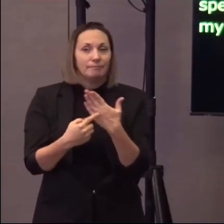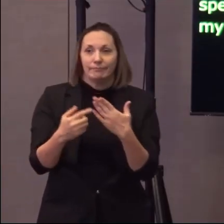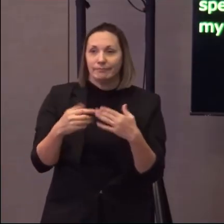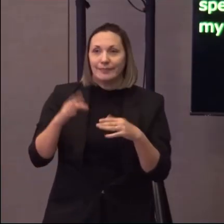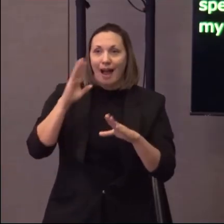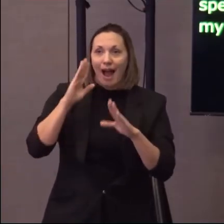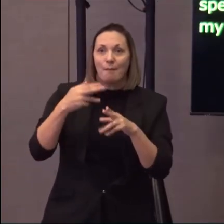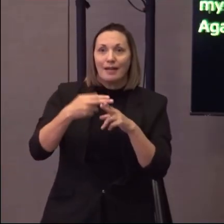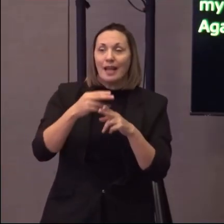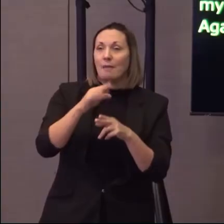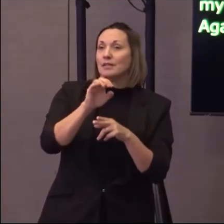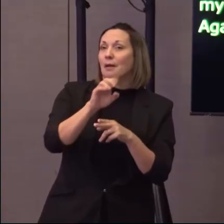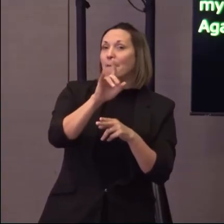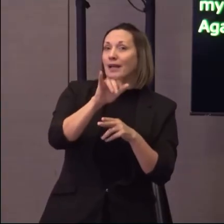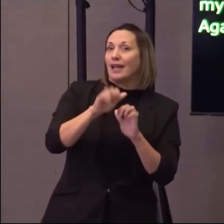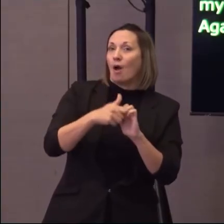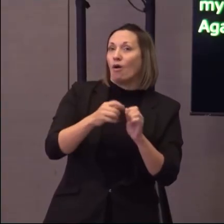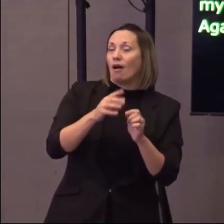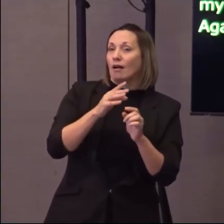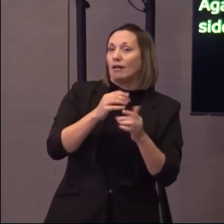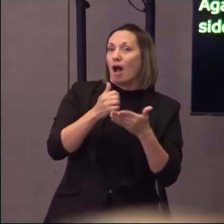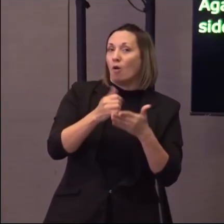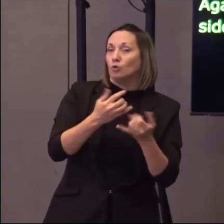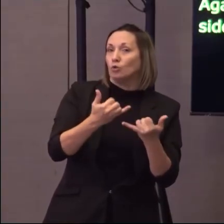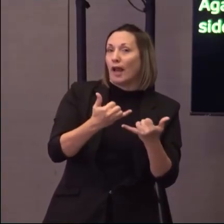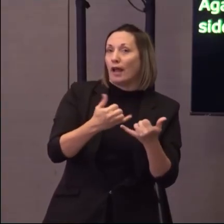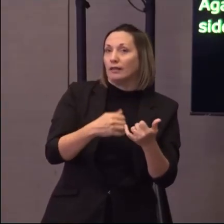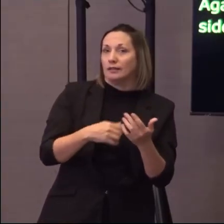Hi, my name is Becky. How can I help you today?